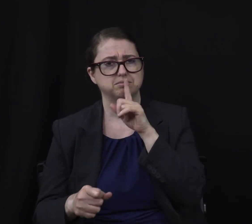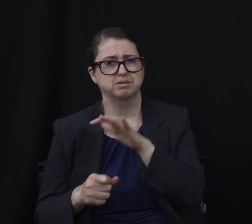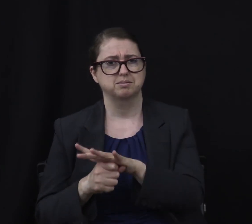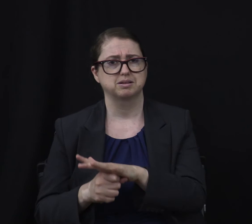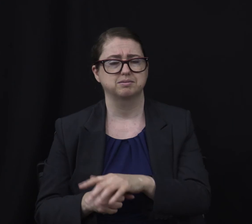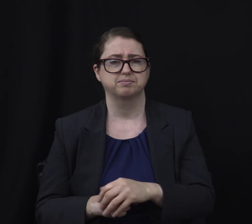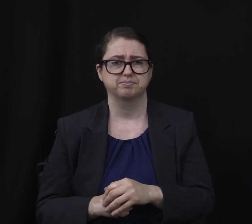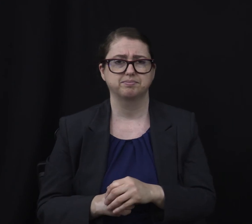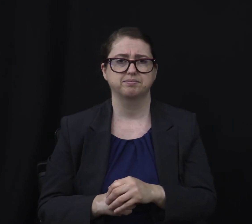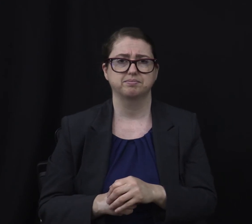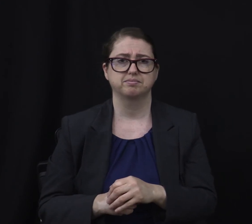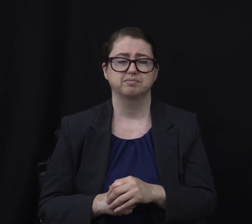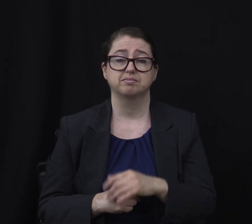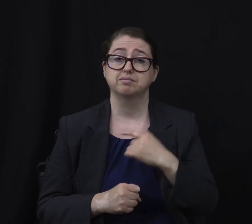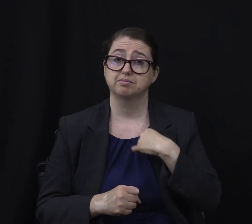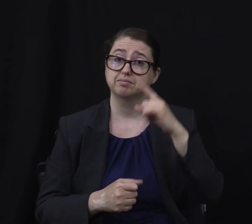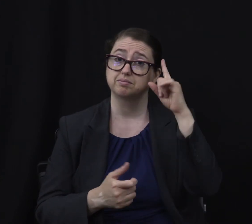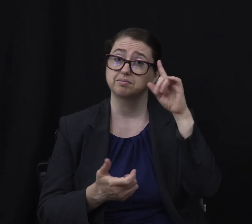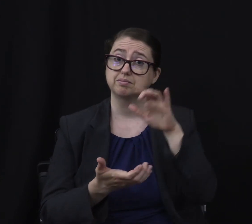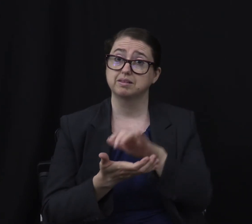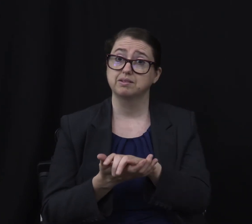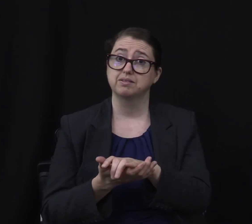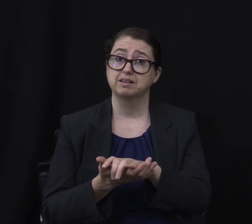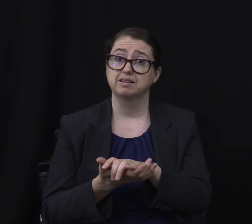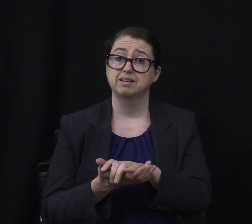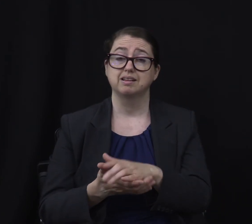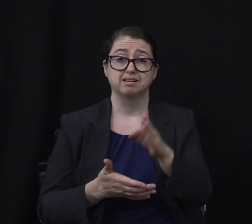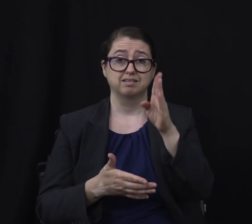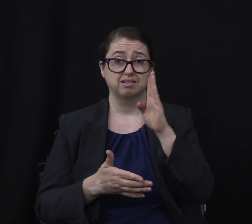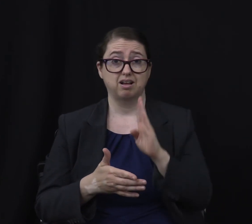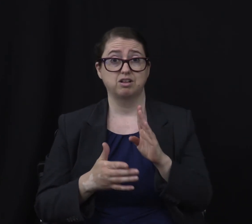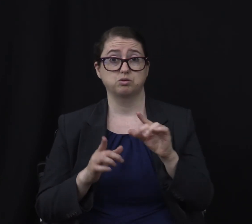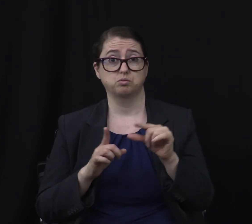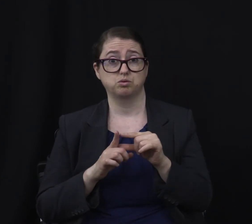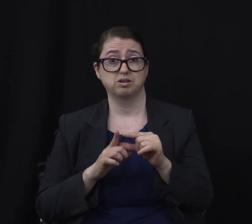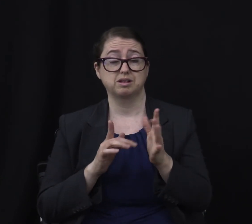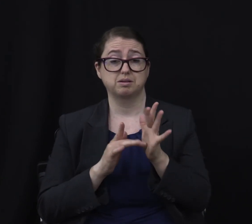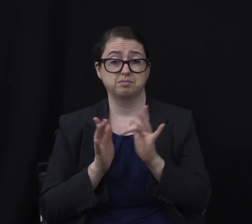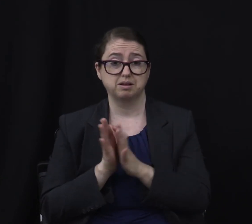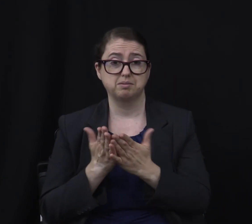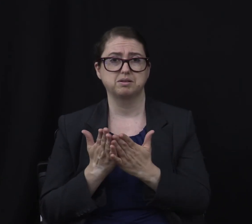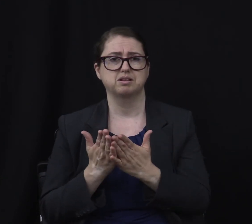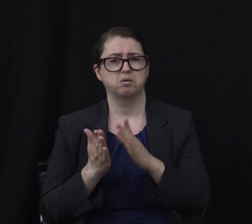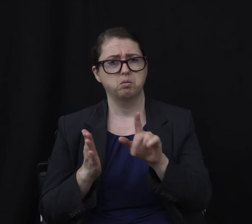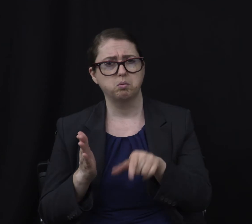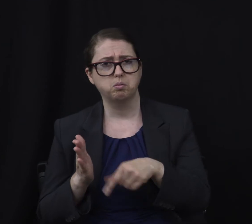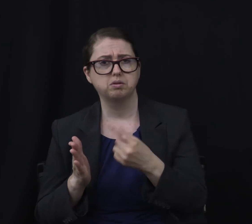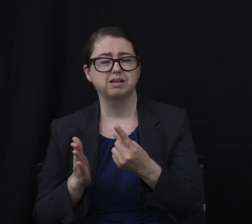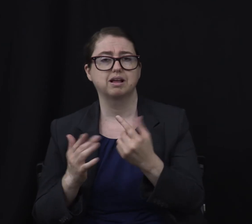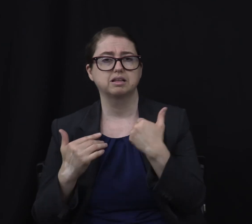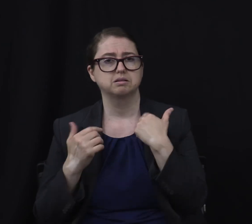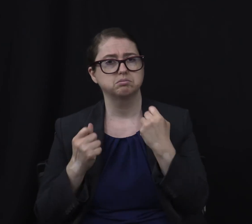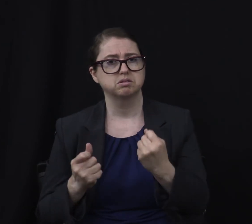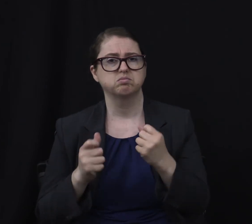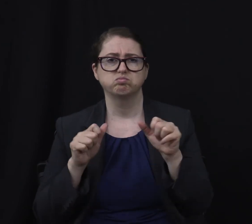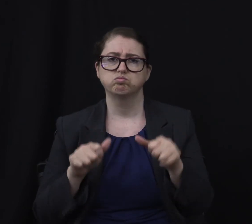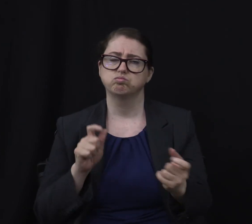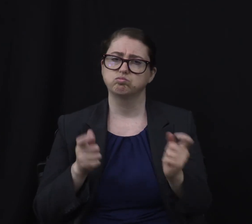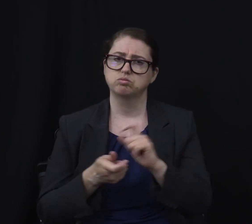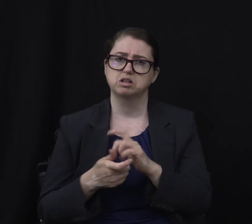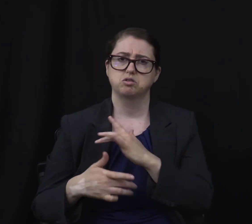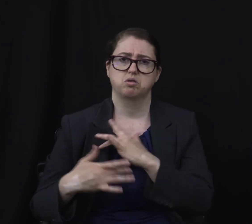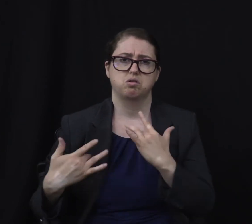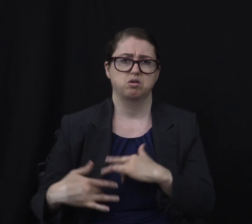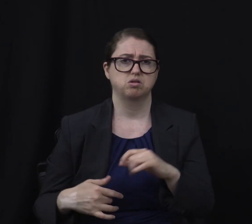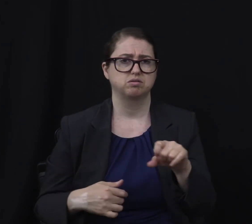Friends, I believe that the Word of God and the Word of God alone has the power to change the heart, the